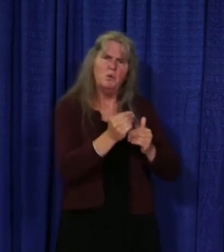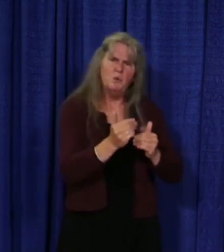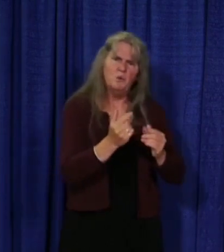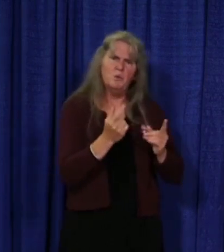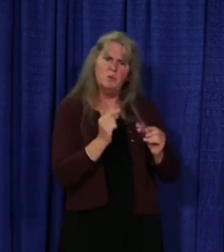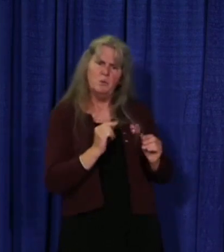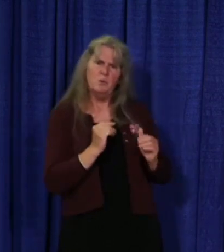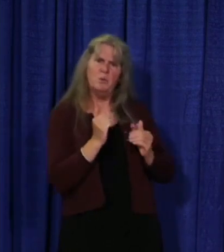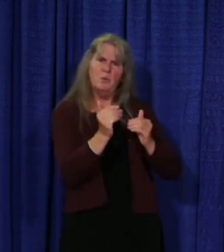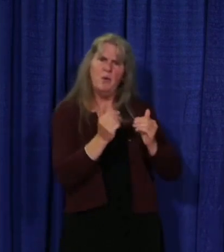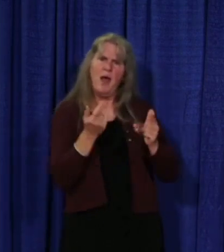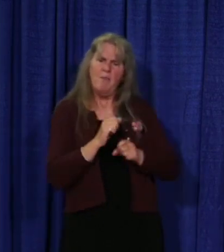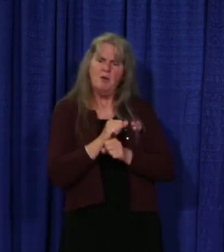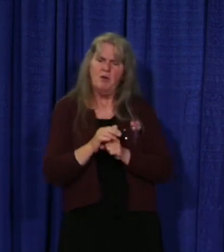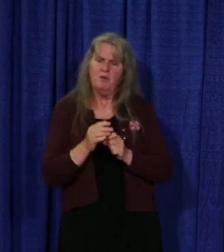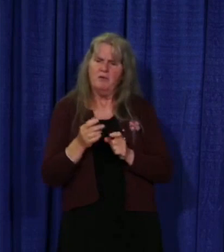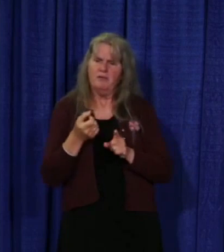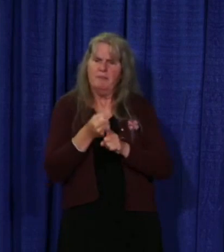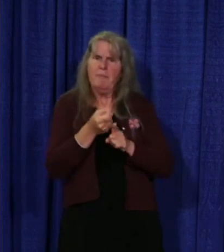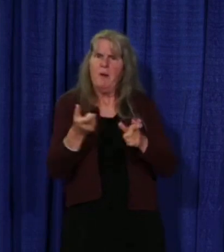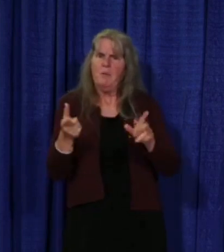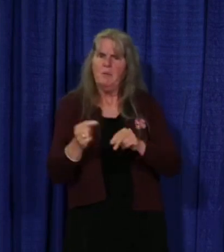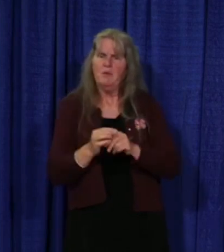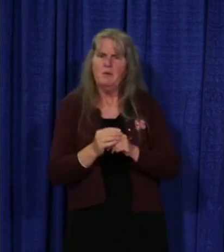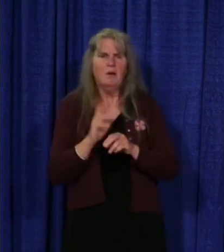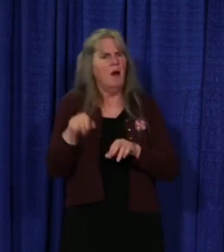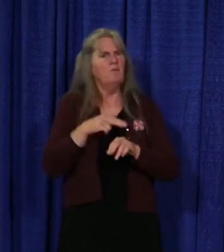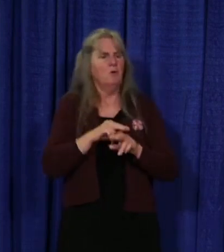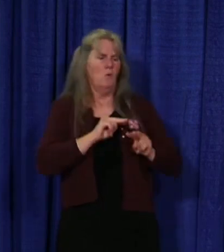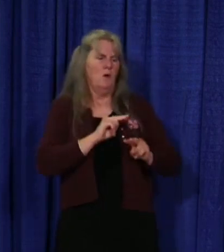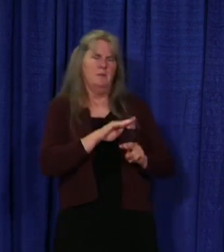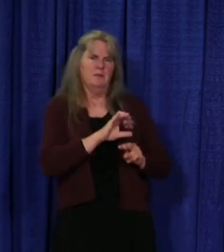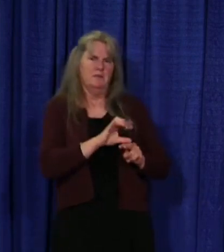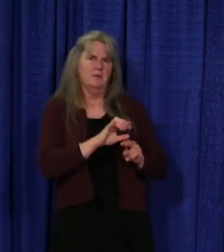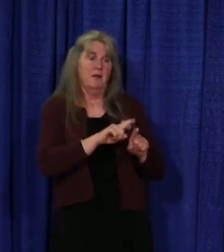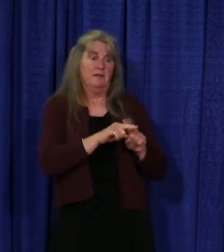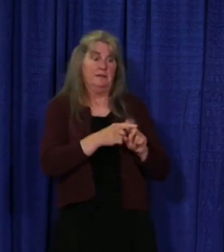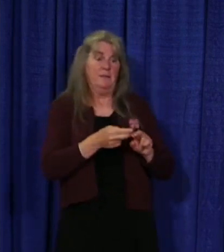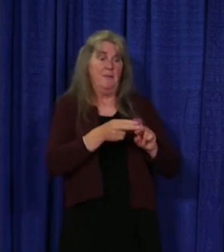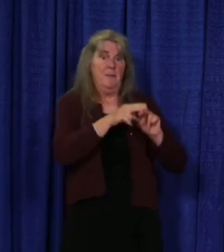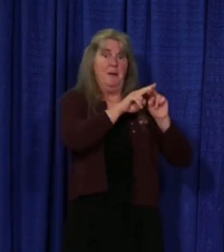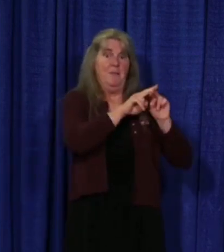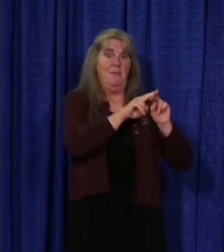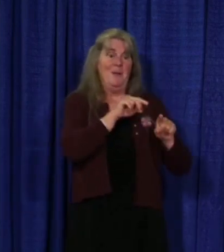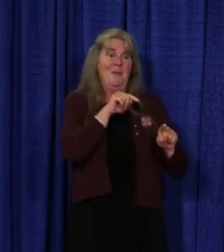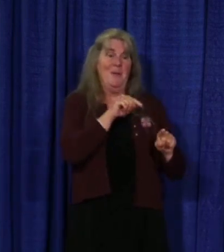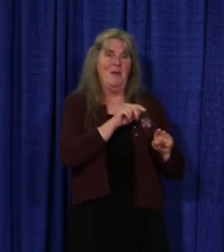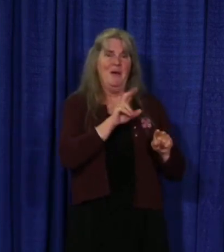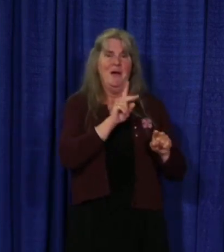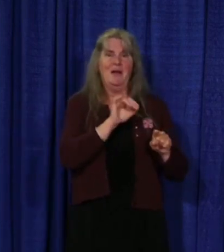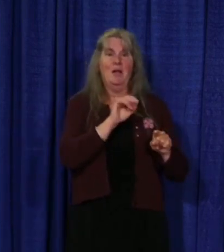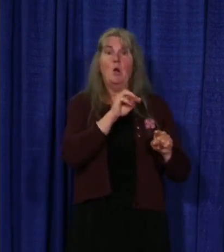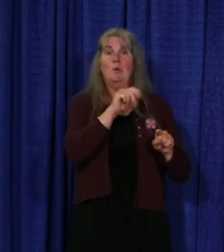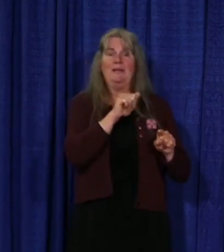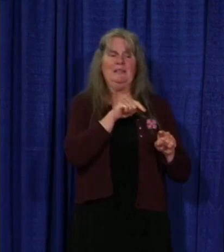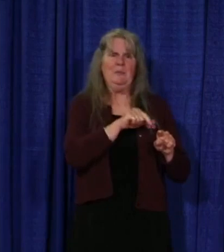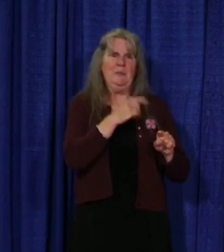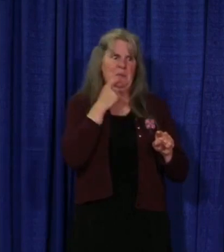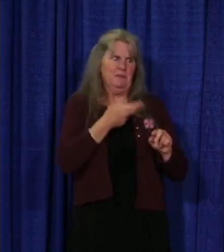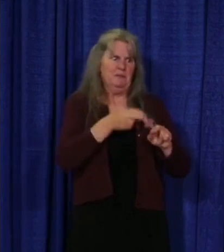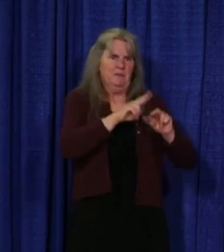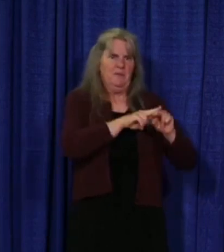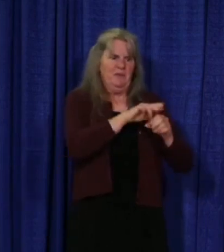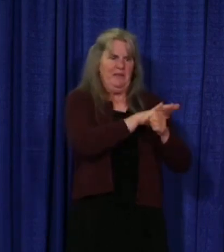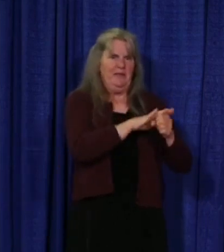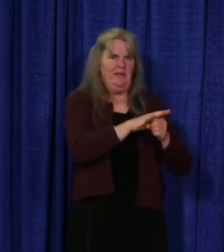going. Of course, we're closely watching BC, and with the recent rises in cases primarily in the Kelowna area,